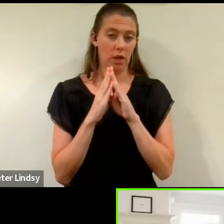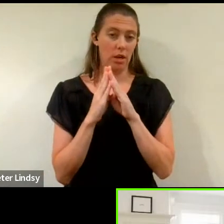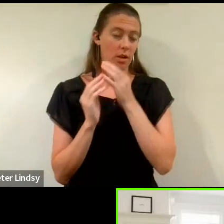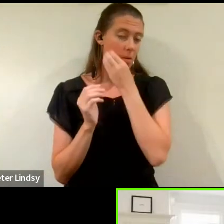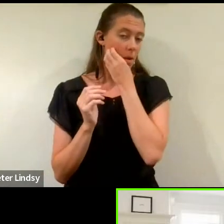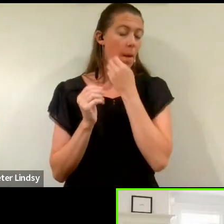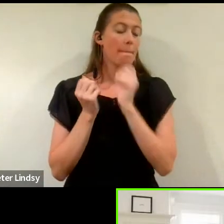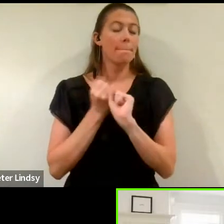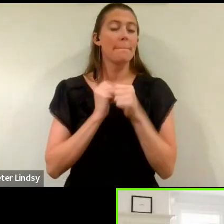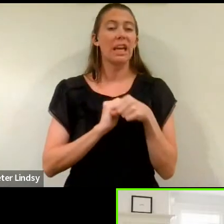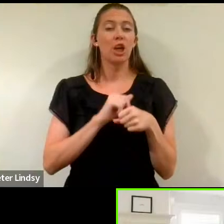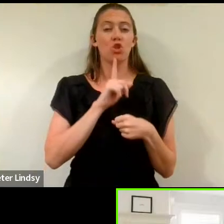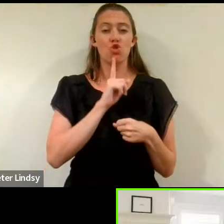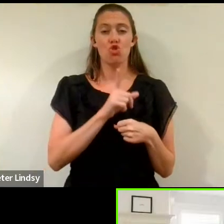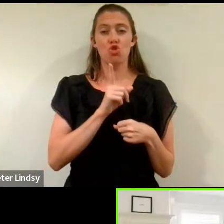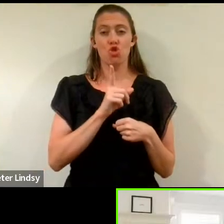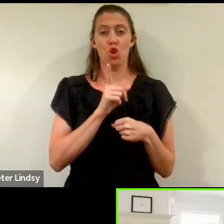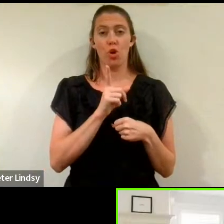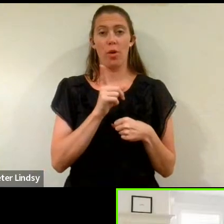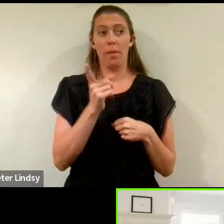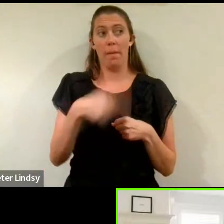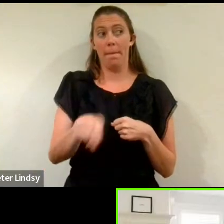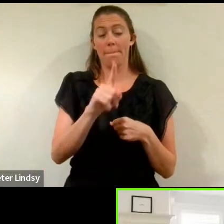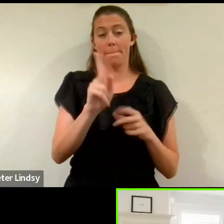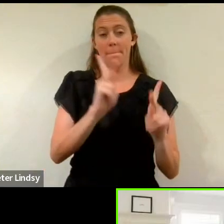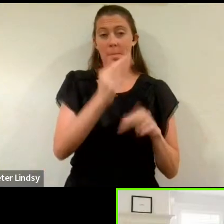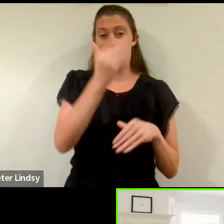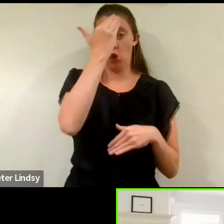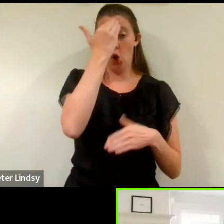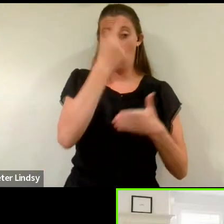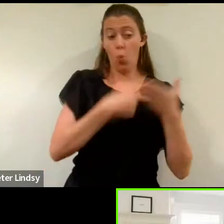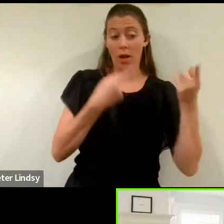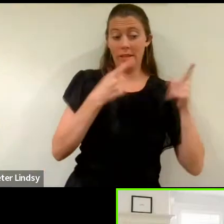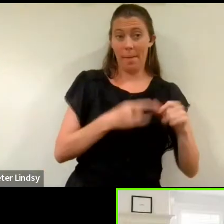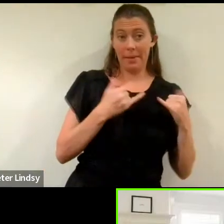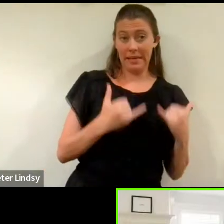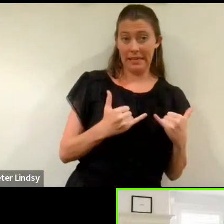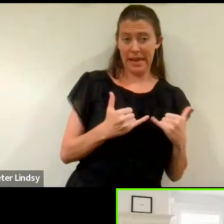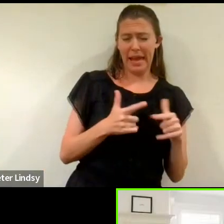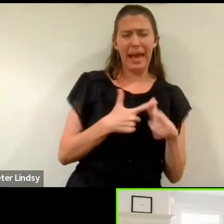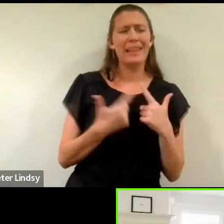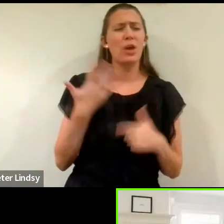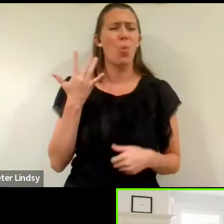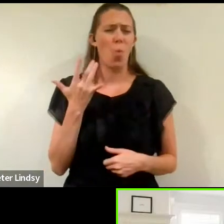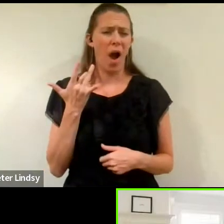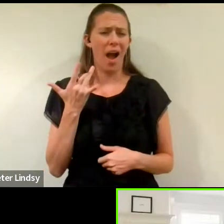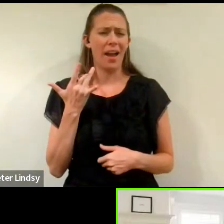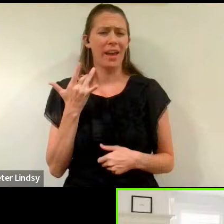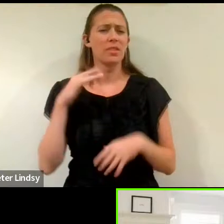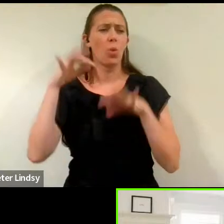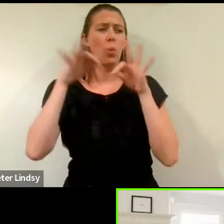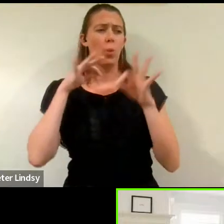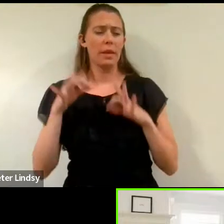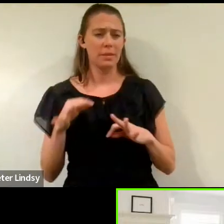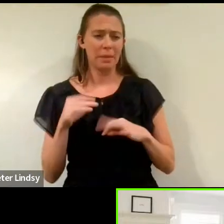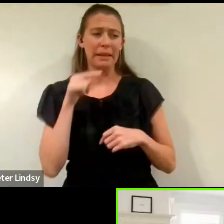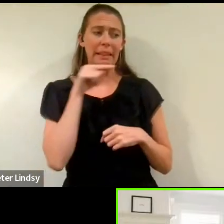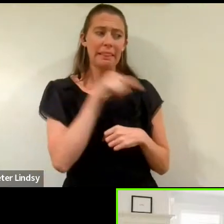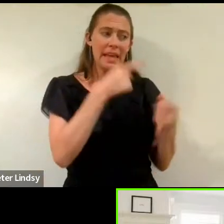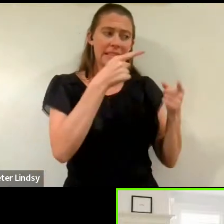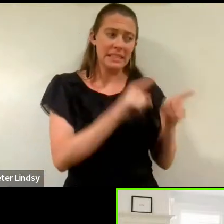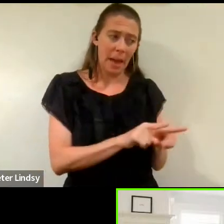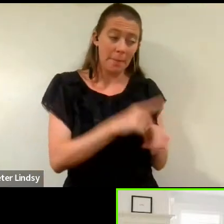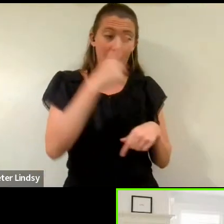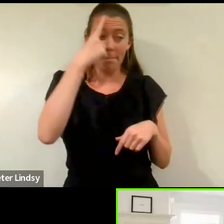information about where we are today and the why behind it. And for that particular group, it really seemed